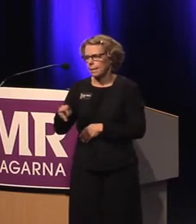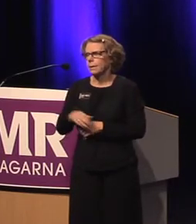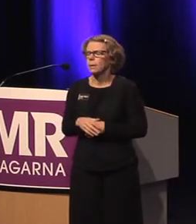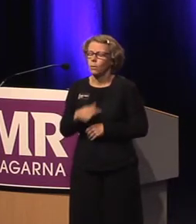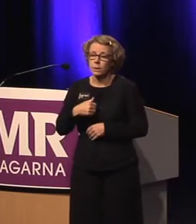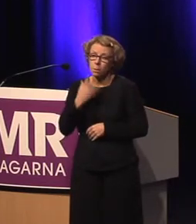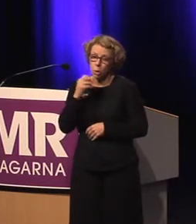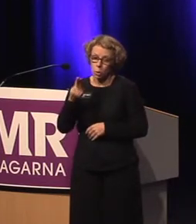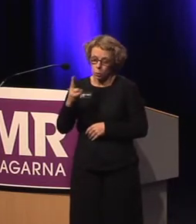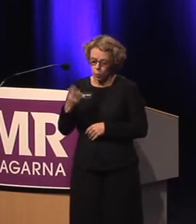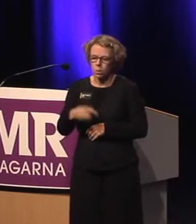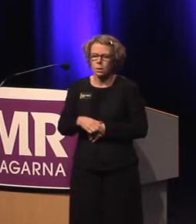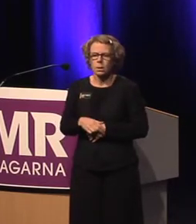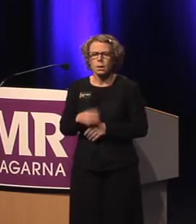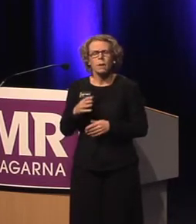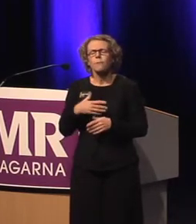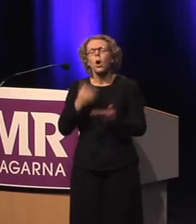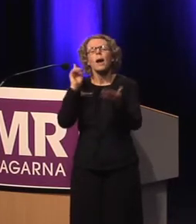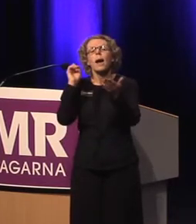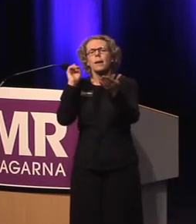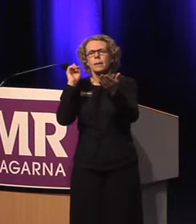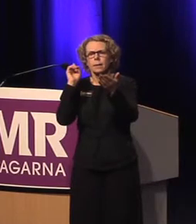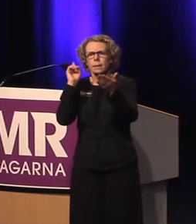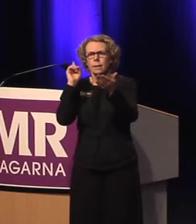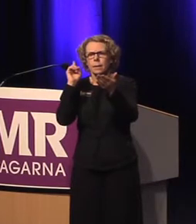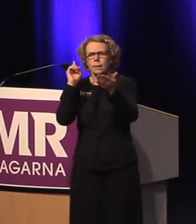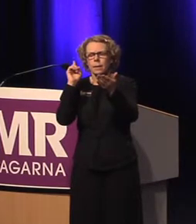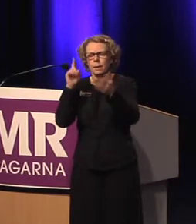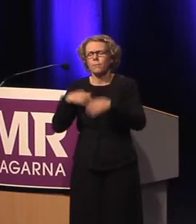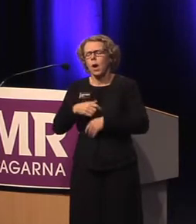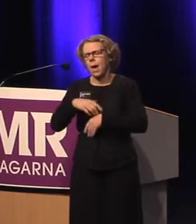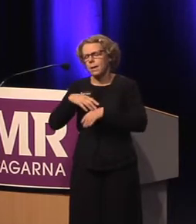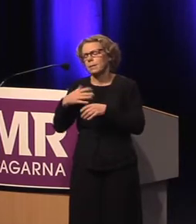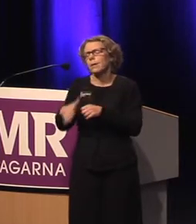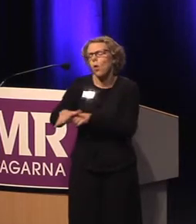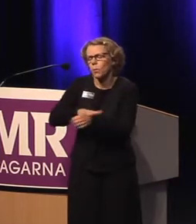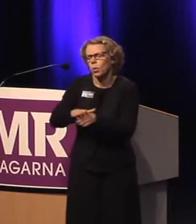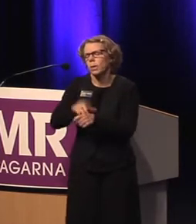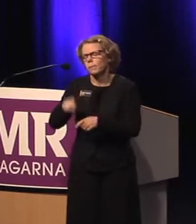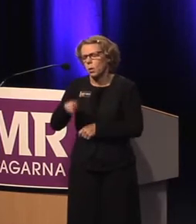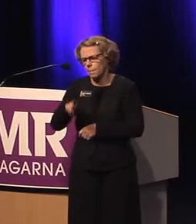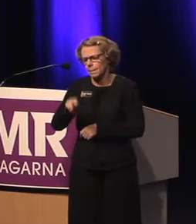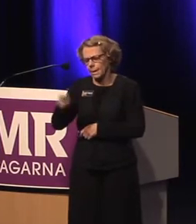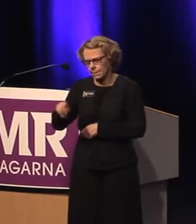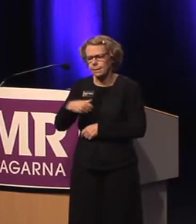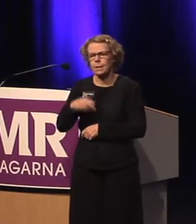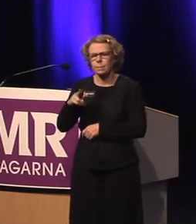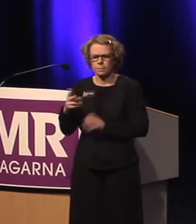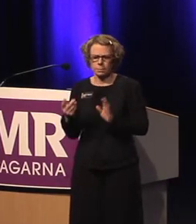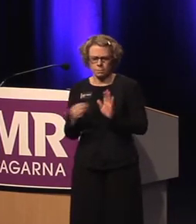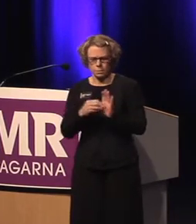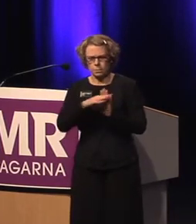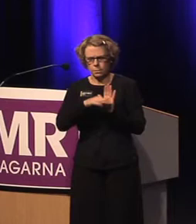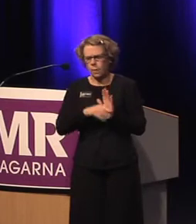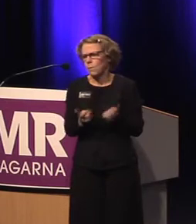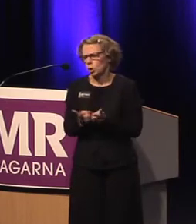now. What is the role of the human rights in the new development agenda? And I will be starting by asking our keynote speaker to come